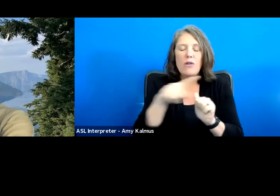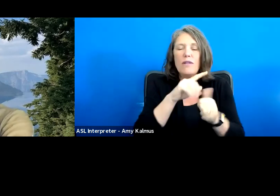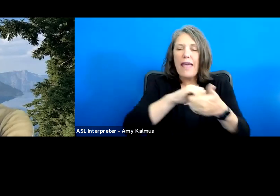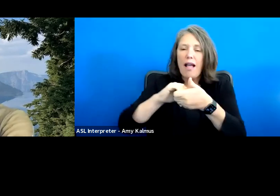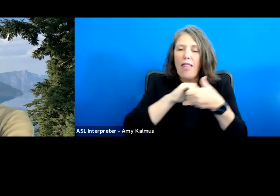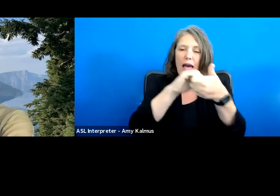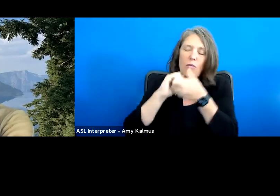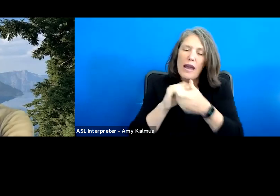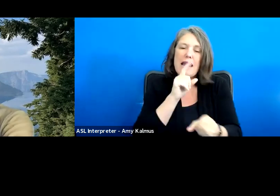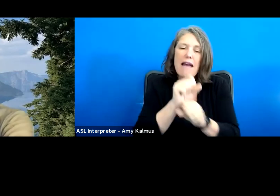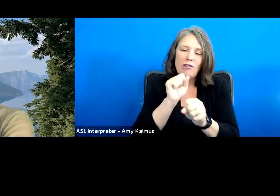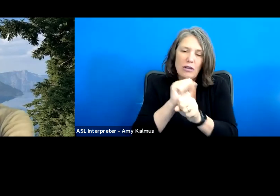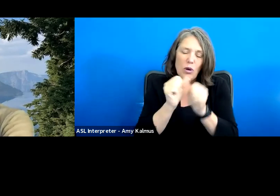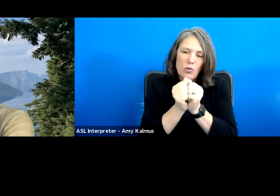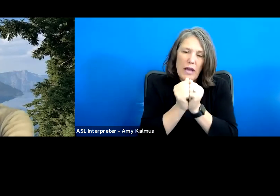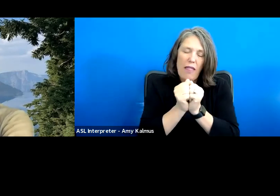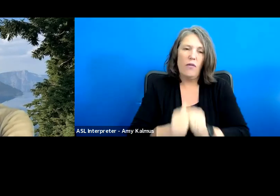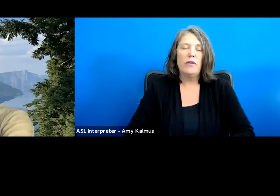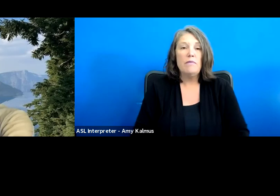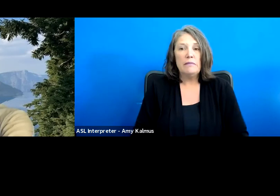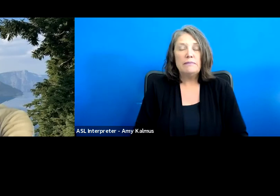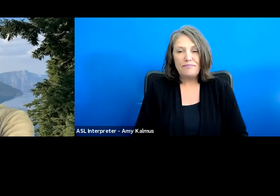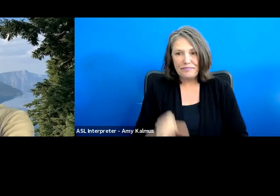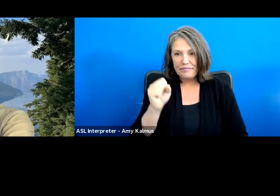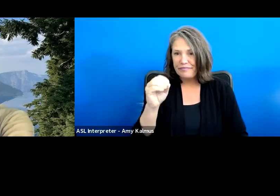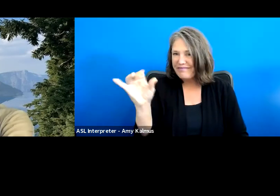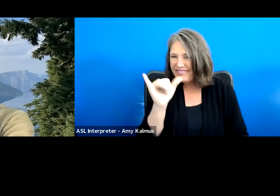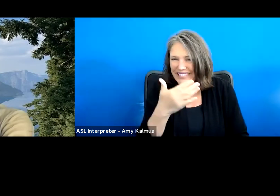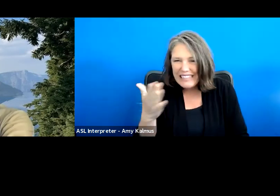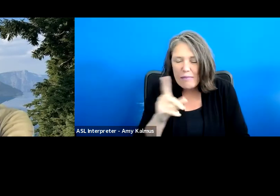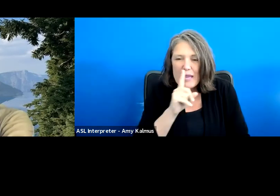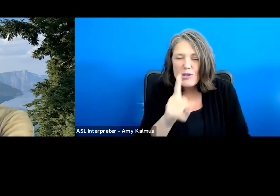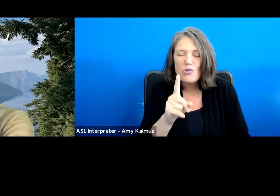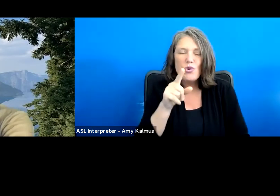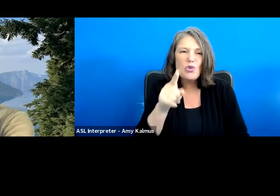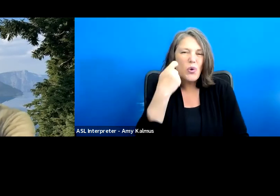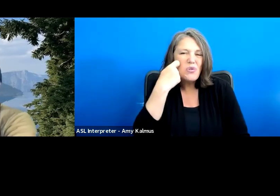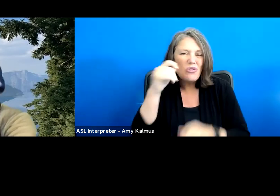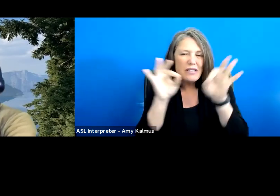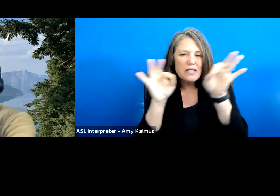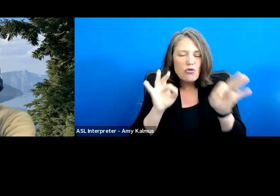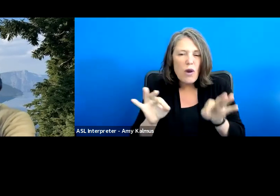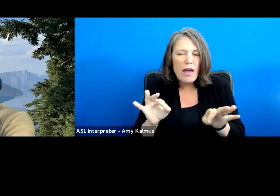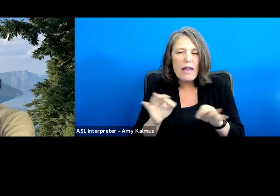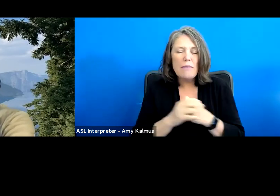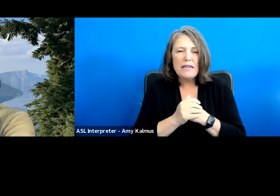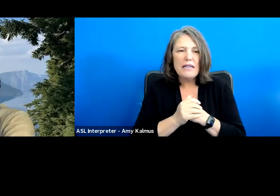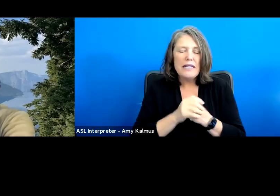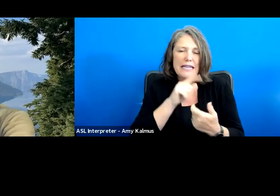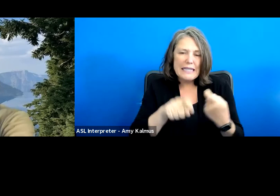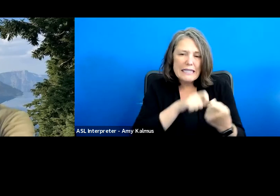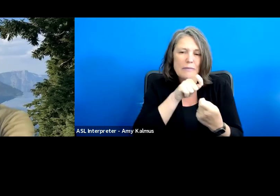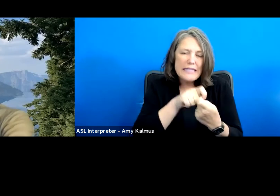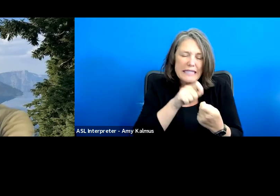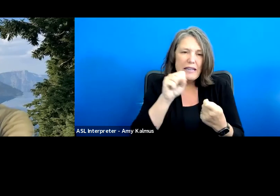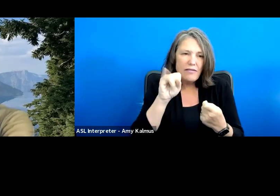and actually work together? So, and the same thing is true. So you just described specific